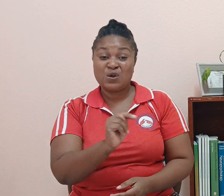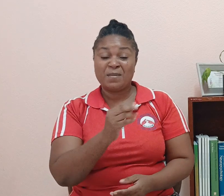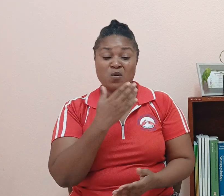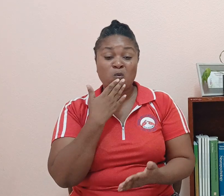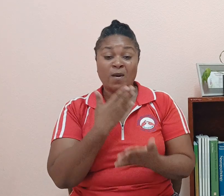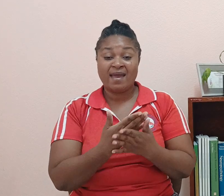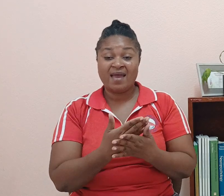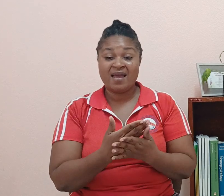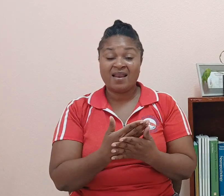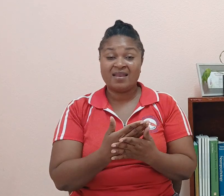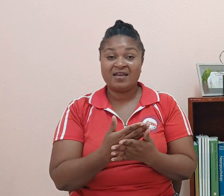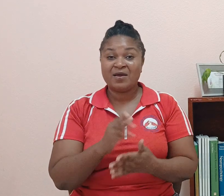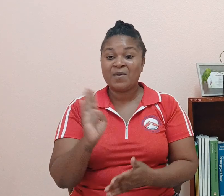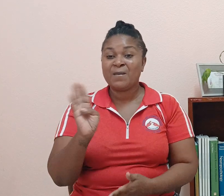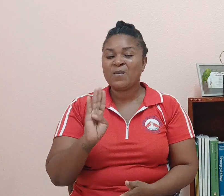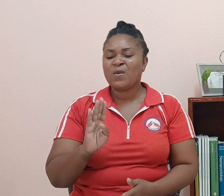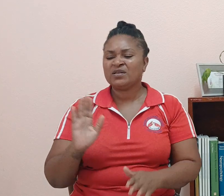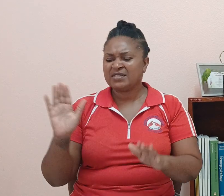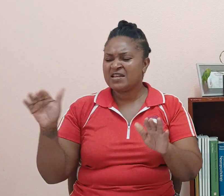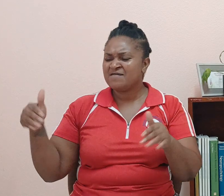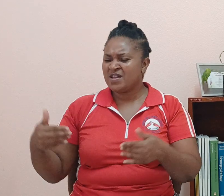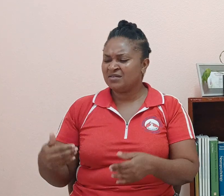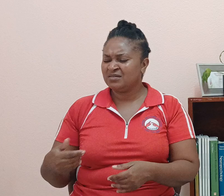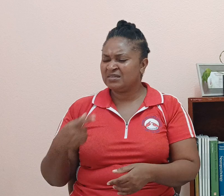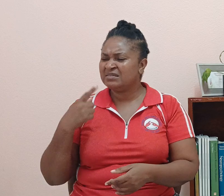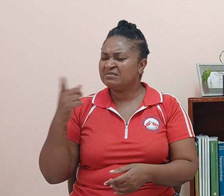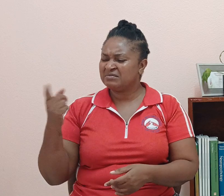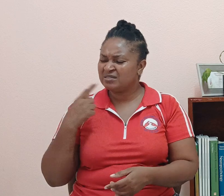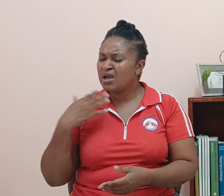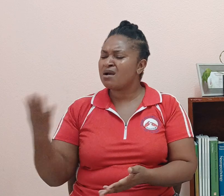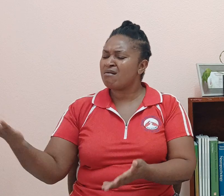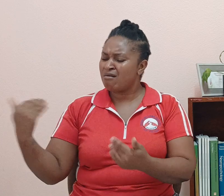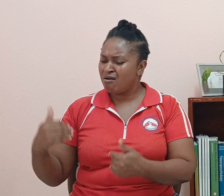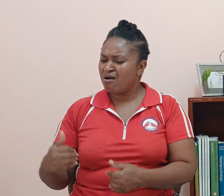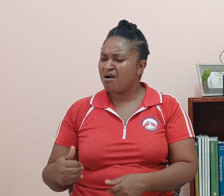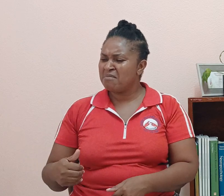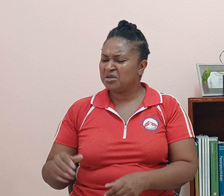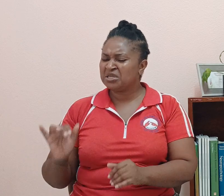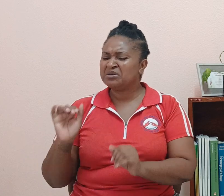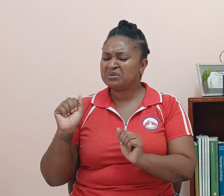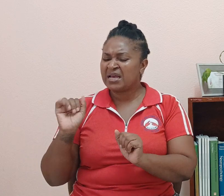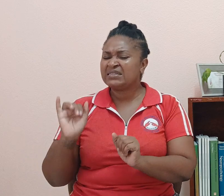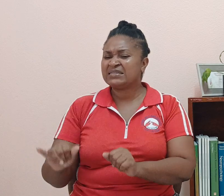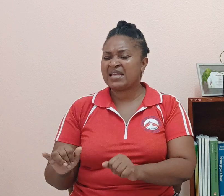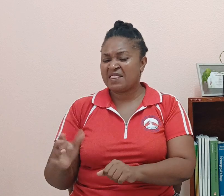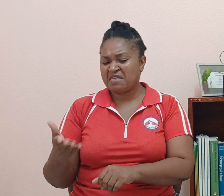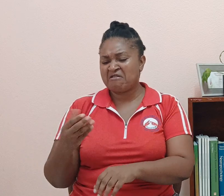he invited her to reap in his fields for as long as she wanted.